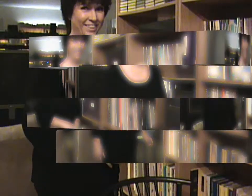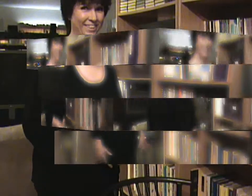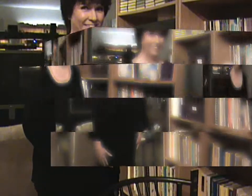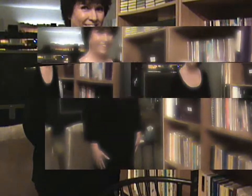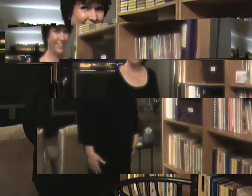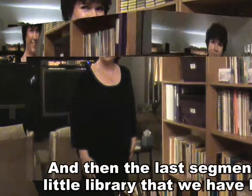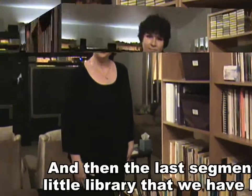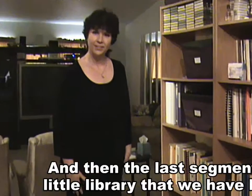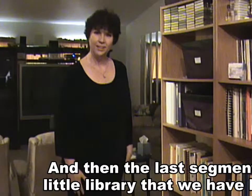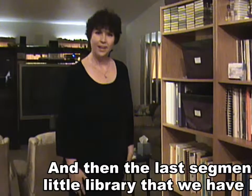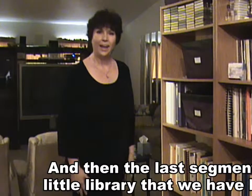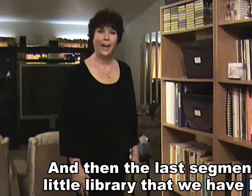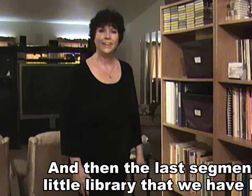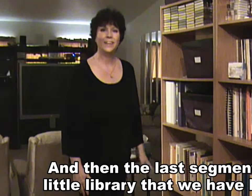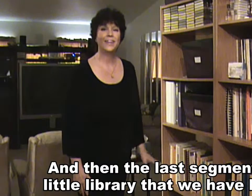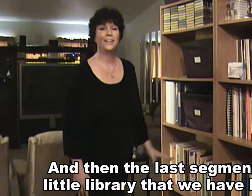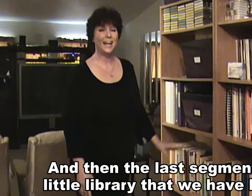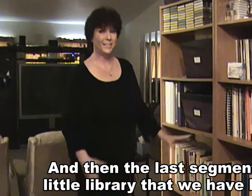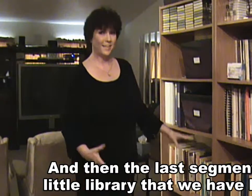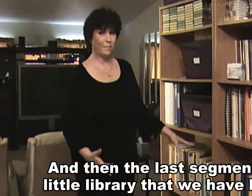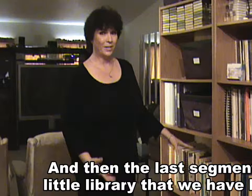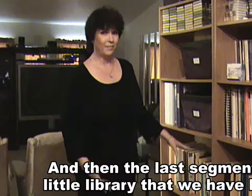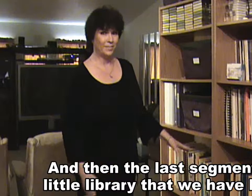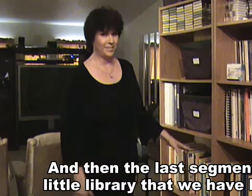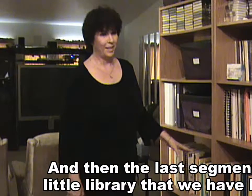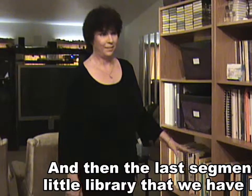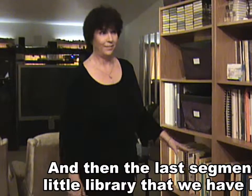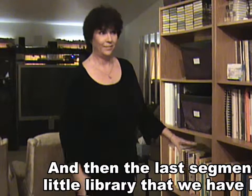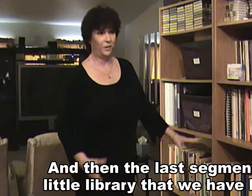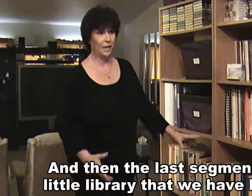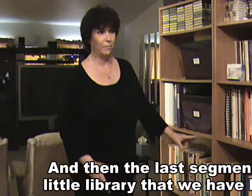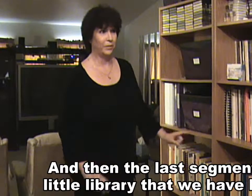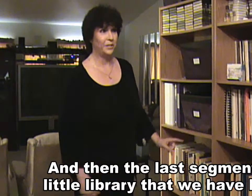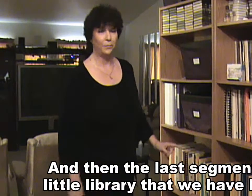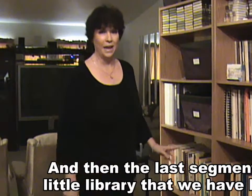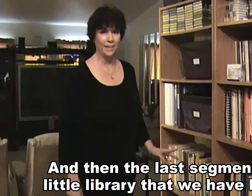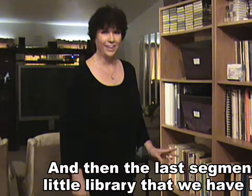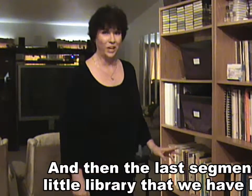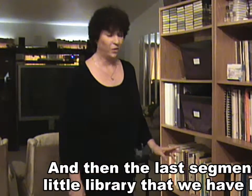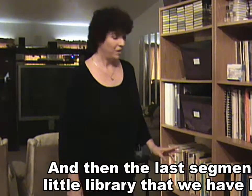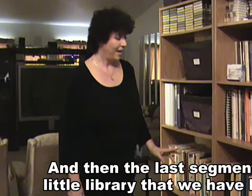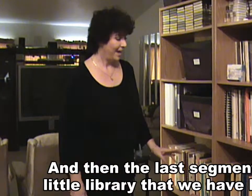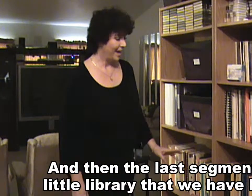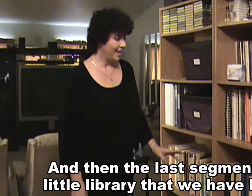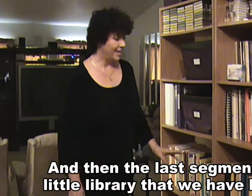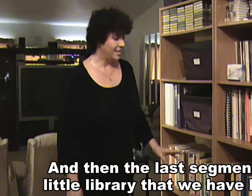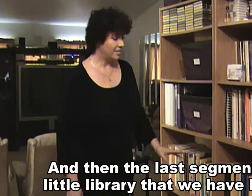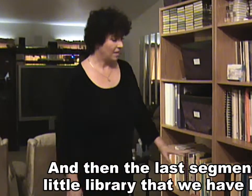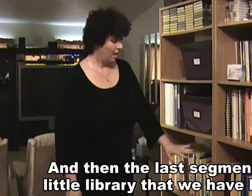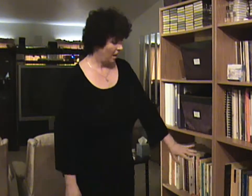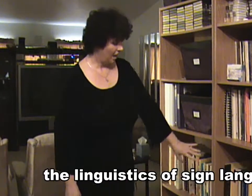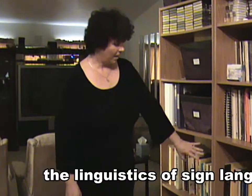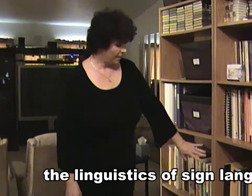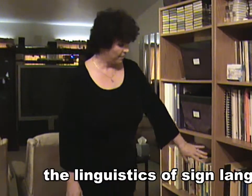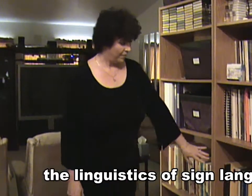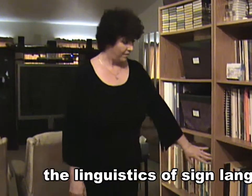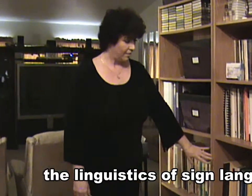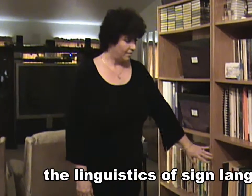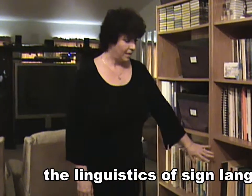2, 1. And then the last segment of this little library that we have here is